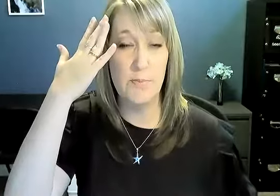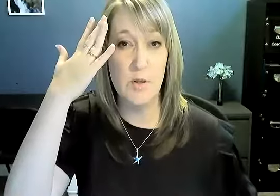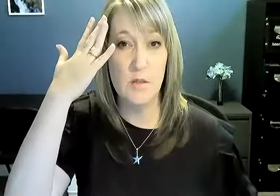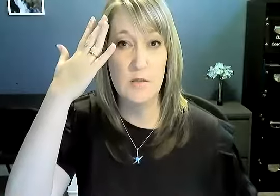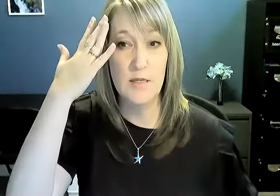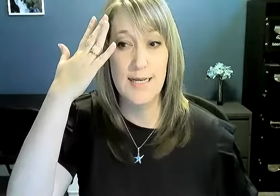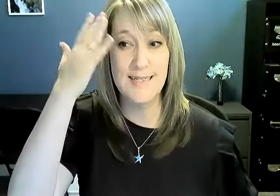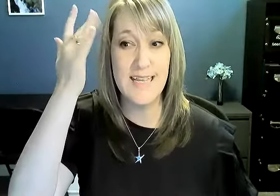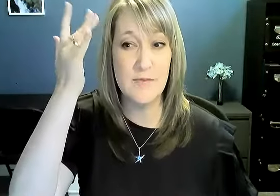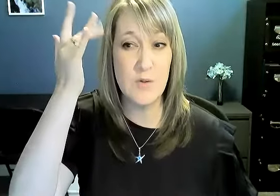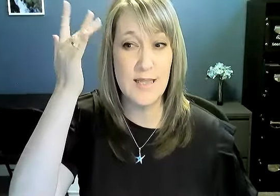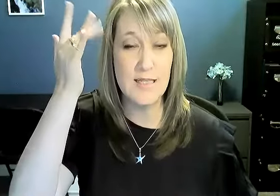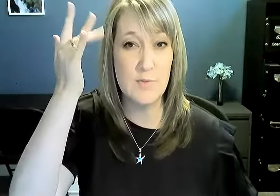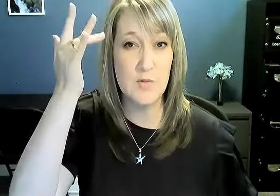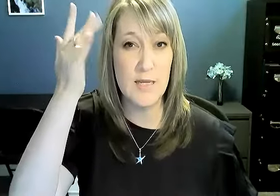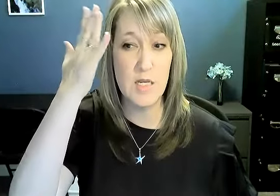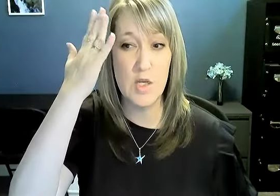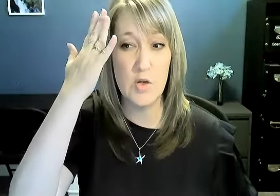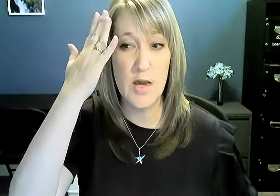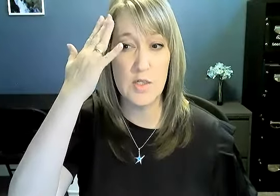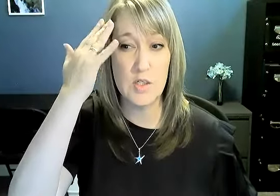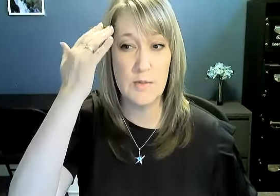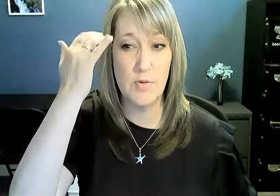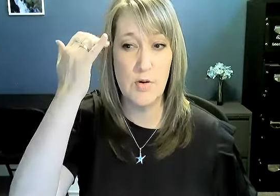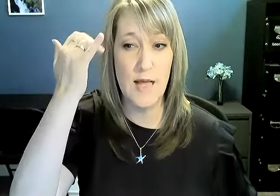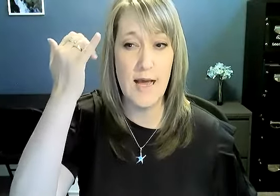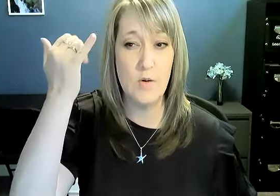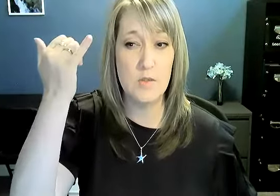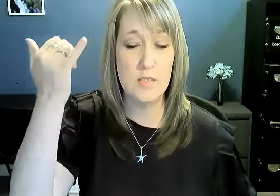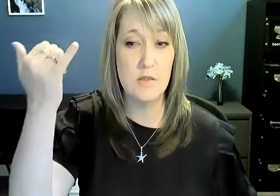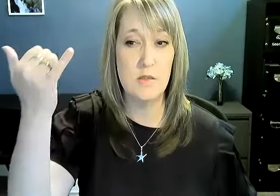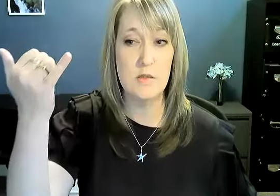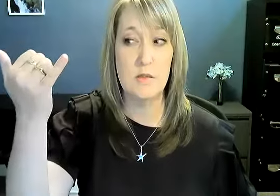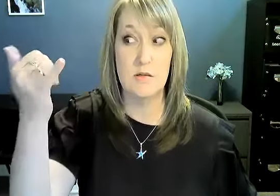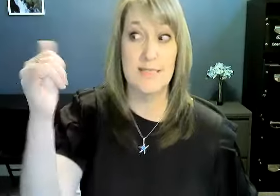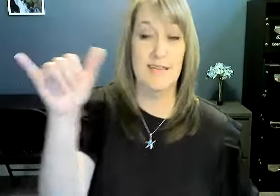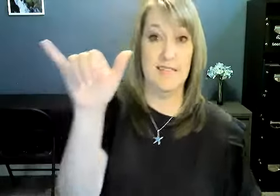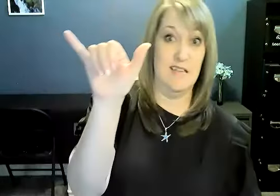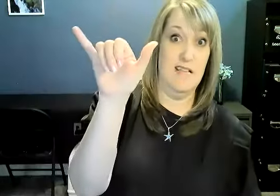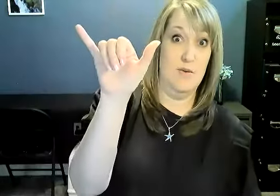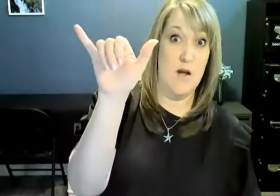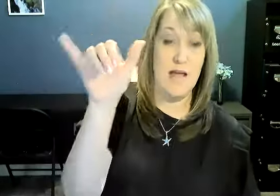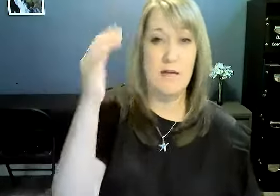temple. And instead of doing this movement, you actually pull out until it's the letter Y,